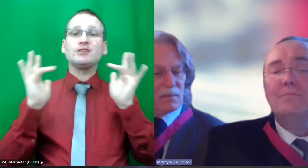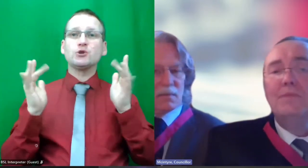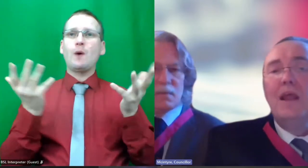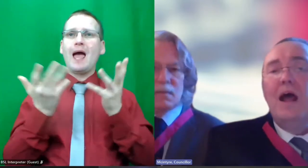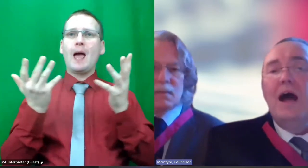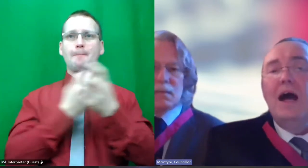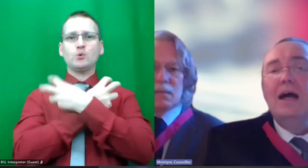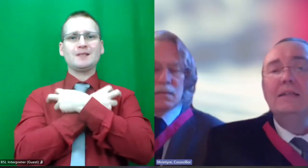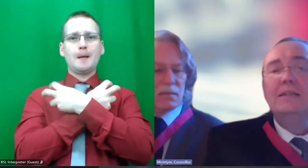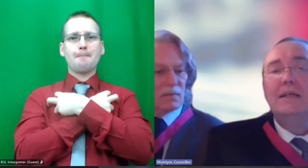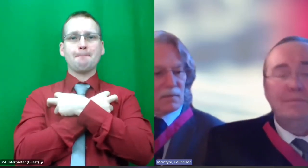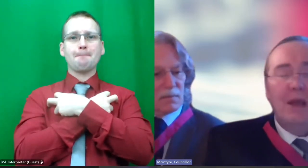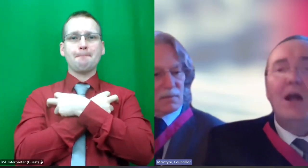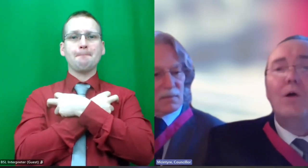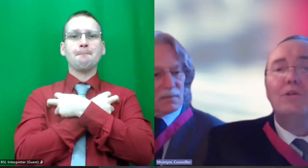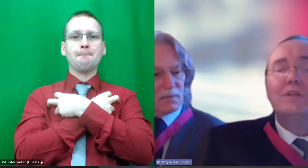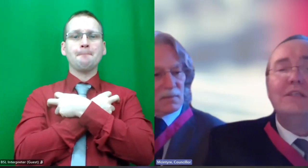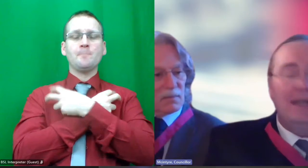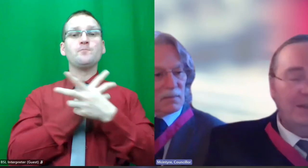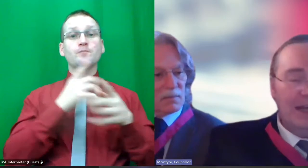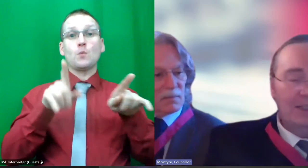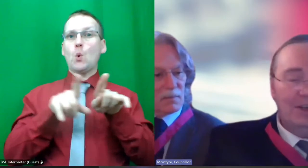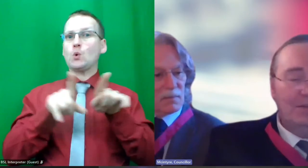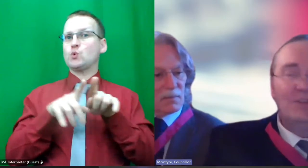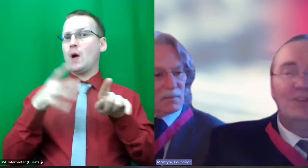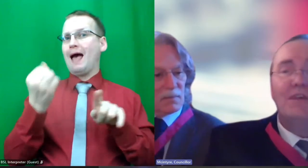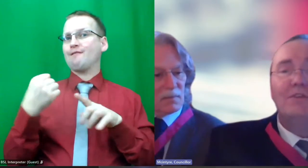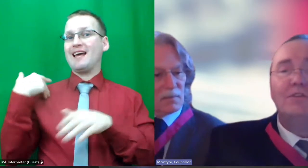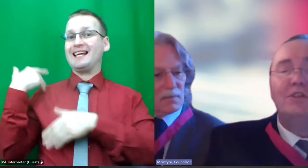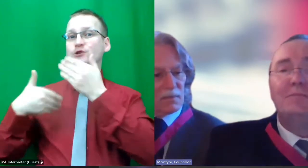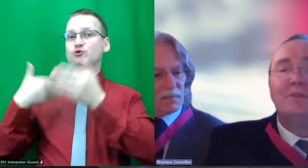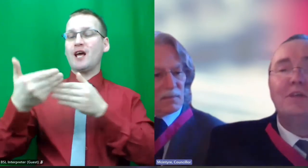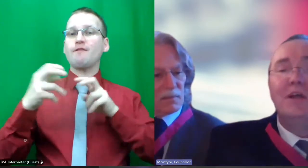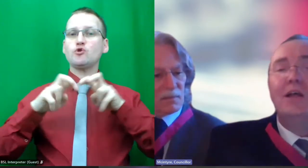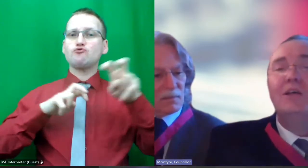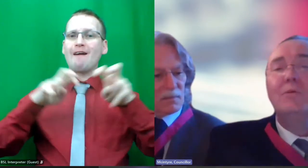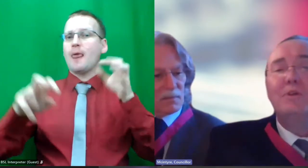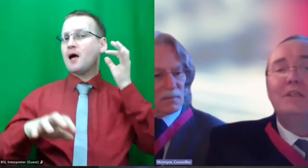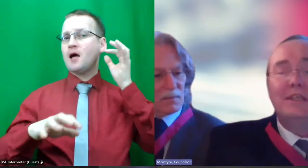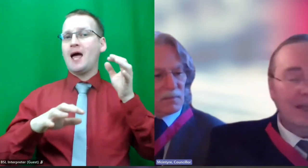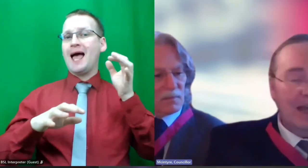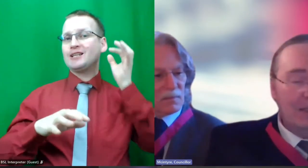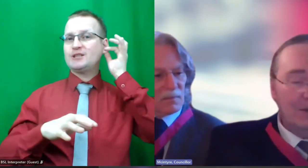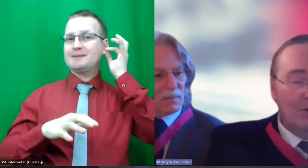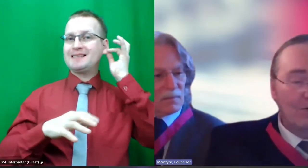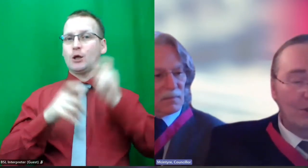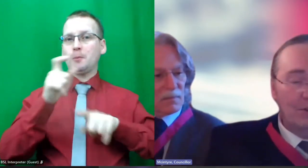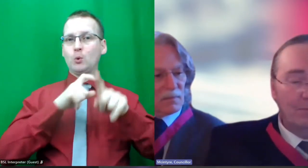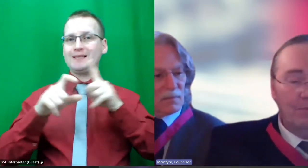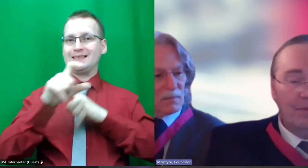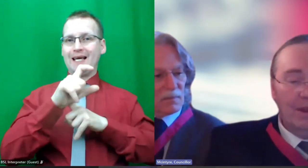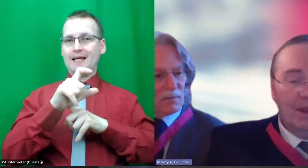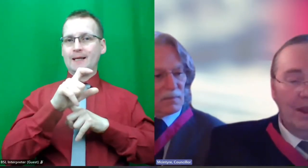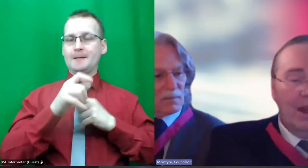Museum. And it also contained the history of the Traveller and Gypsy communities in